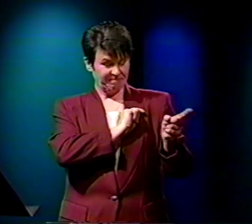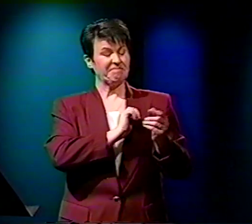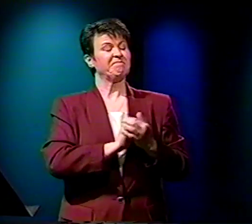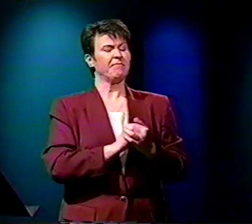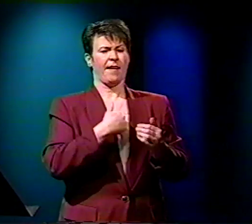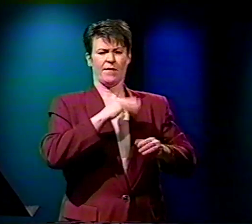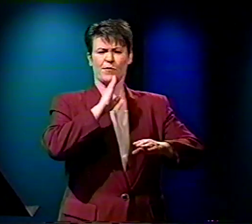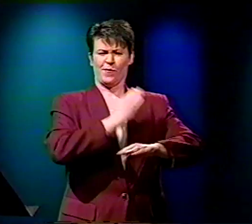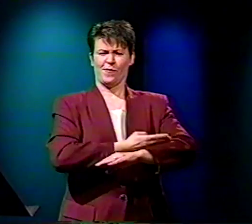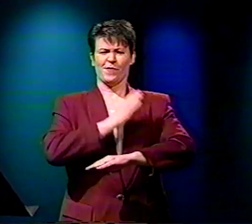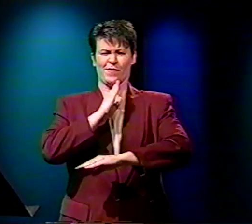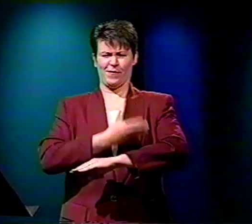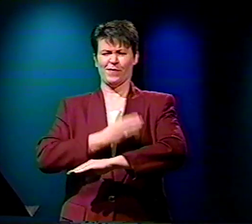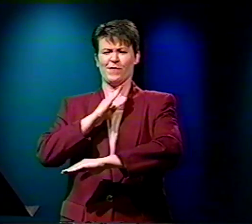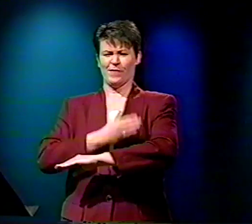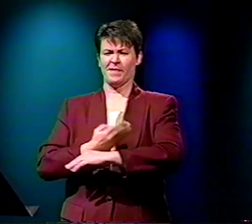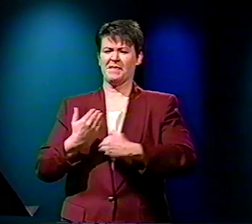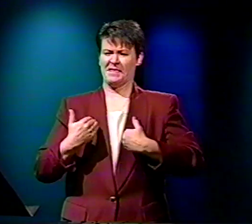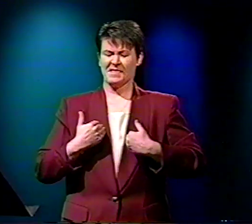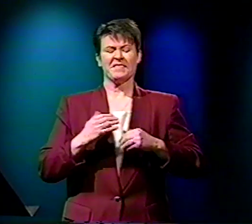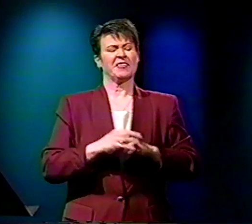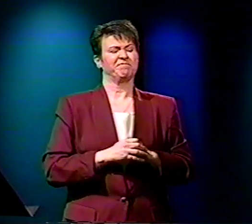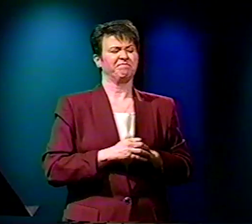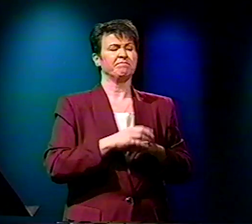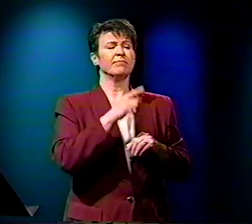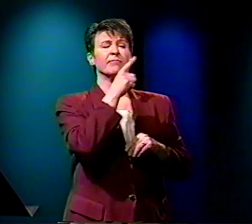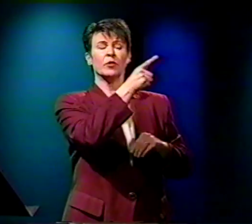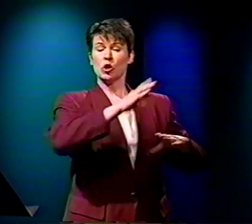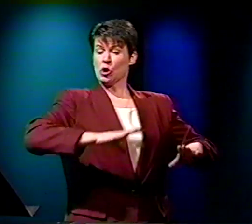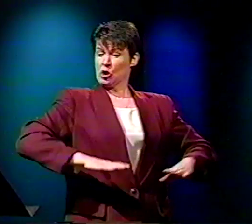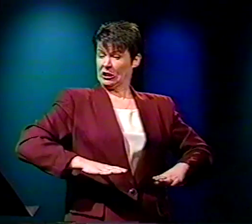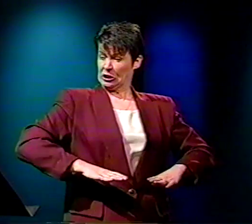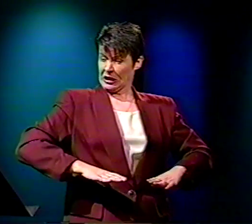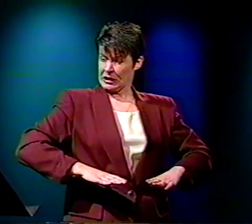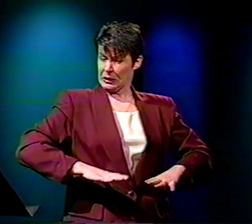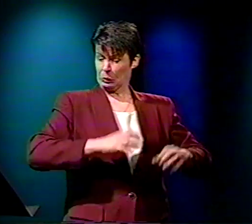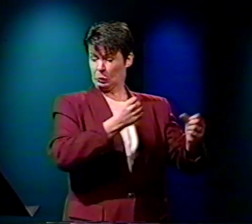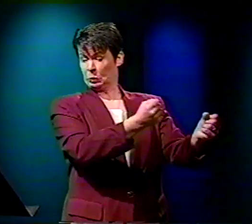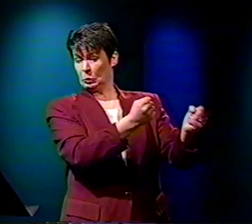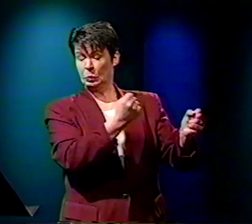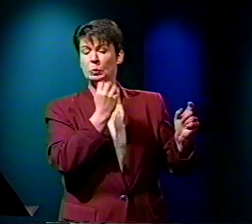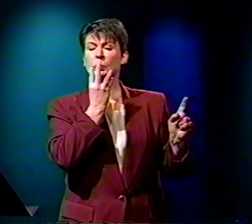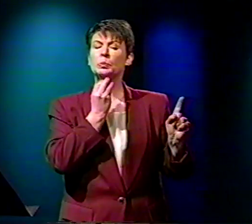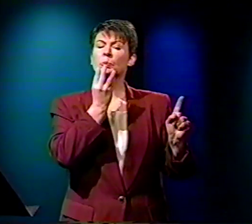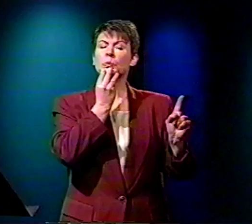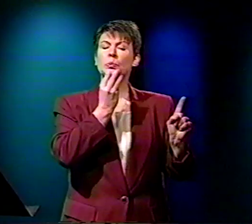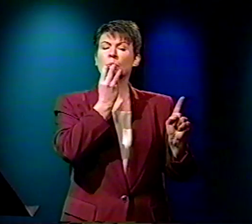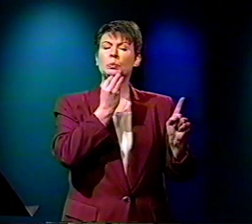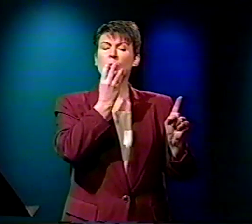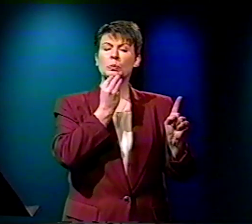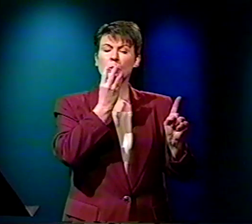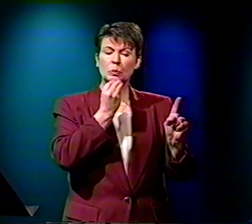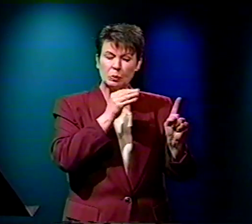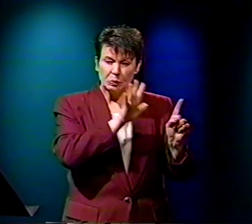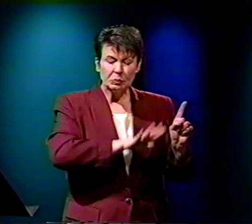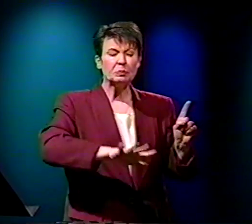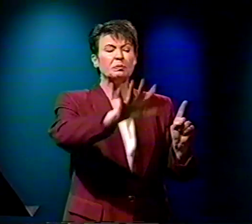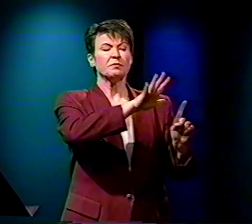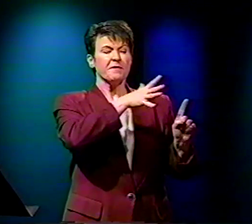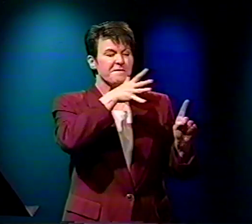and he has daughters. Now, in Russia, there was a strong,